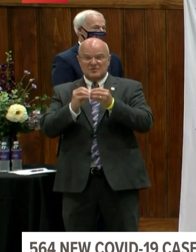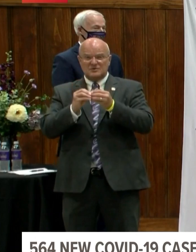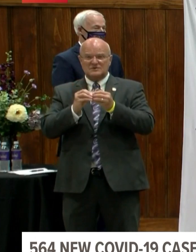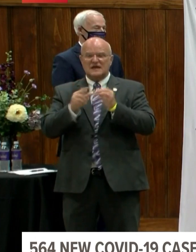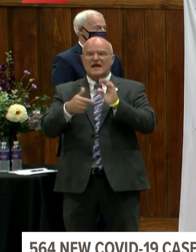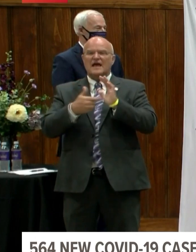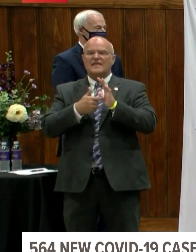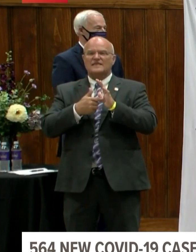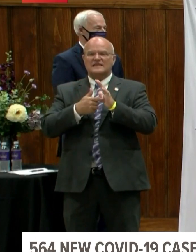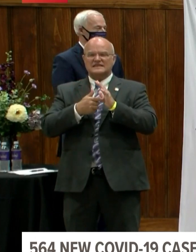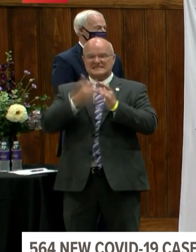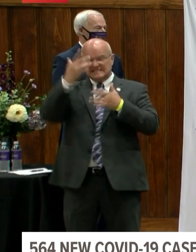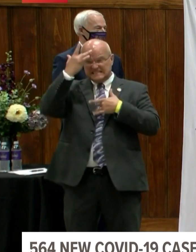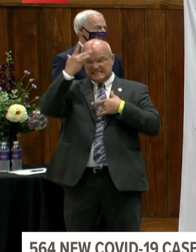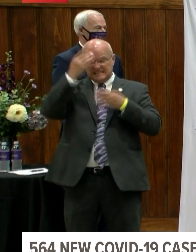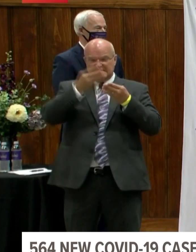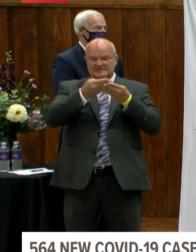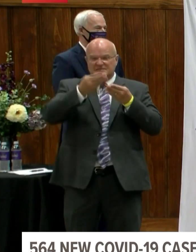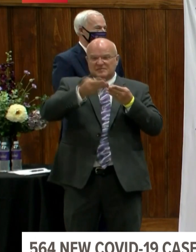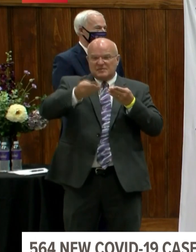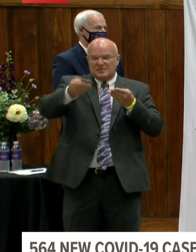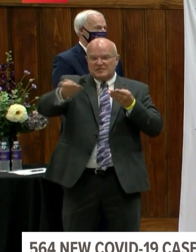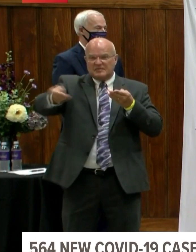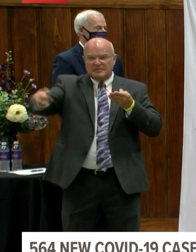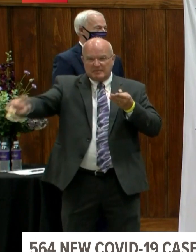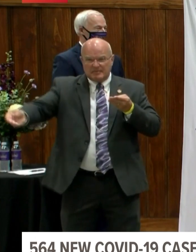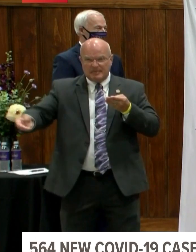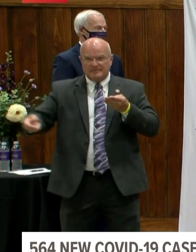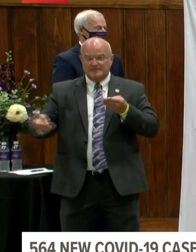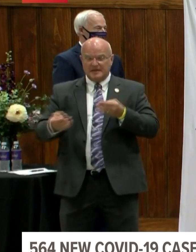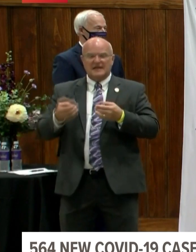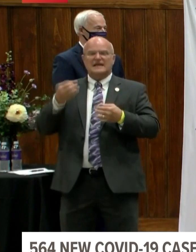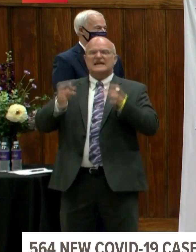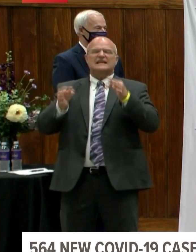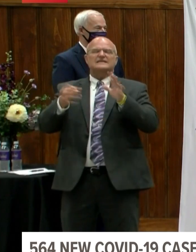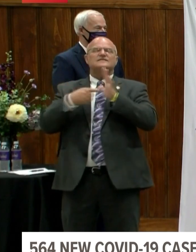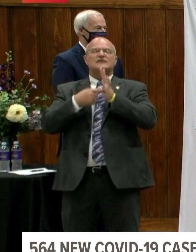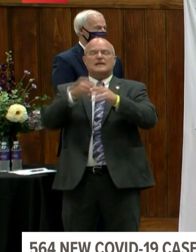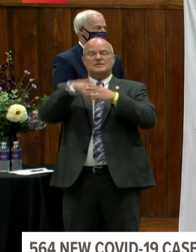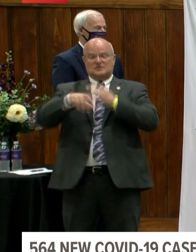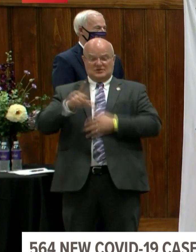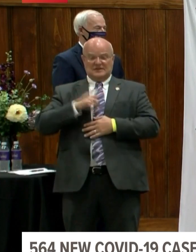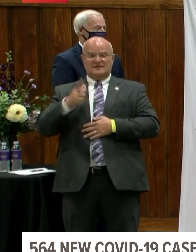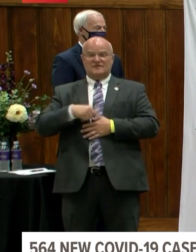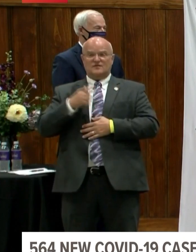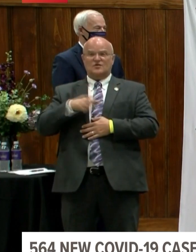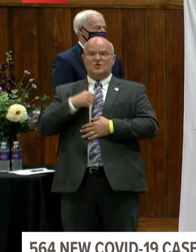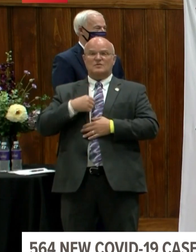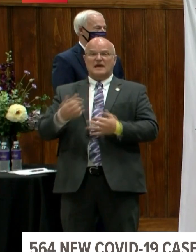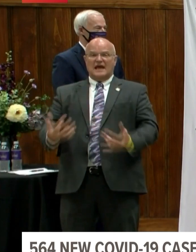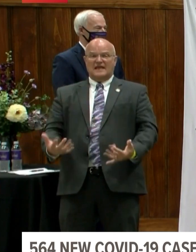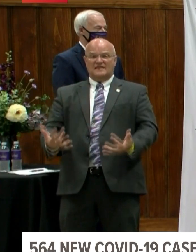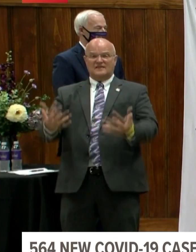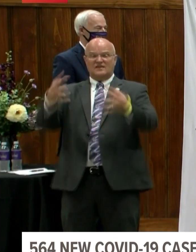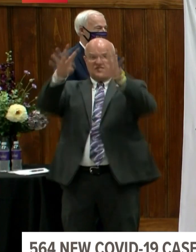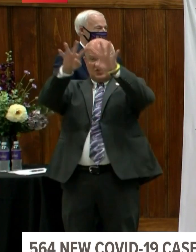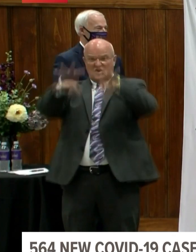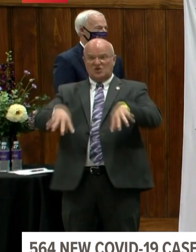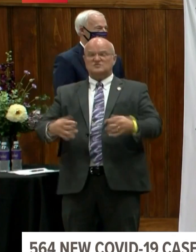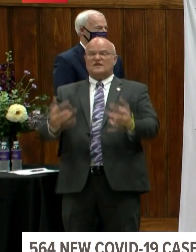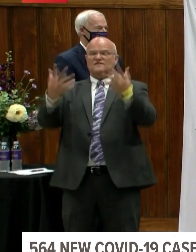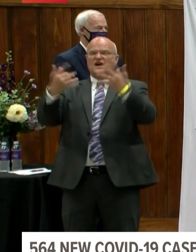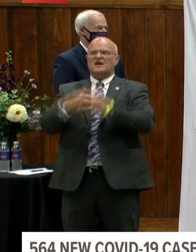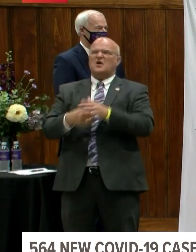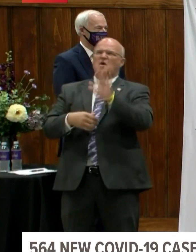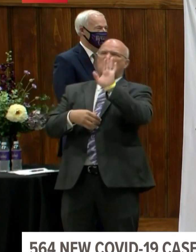is a communicable disease. It spreads. If you came into your living room and the the curtains were on fire, you wouldn't say, well,